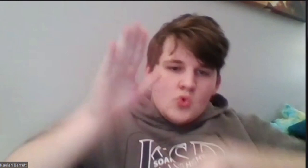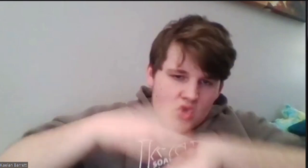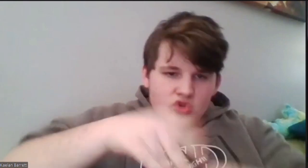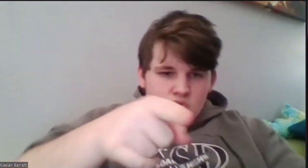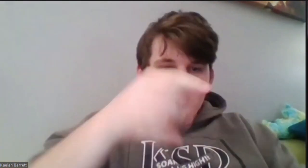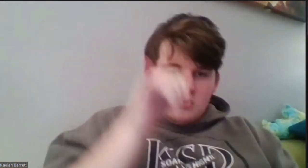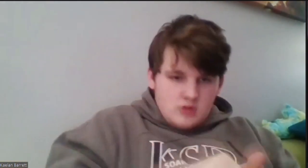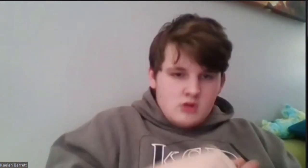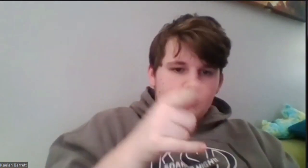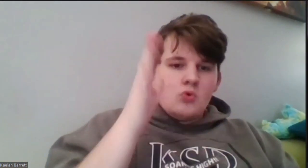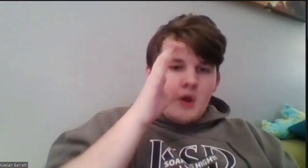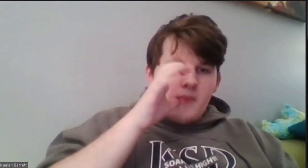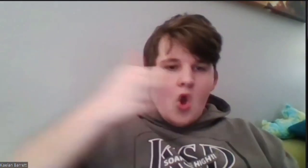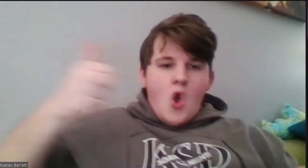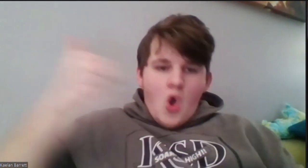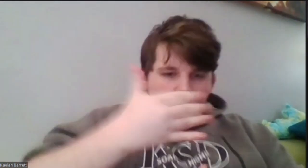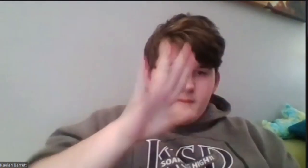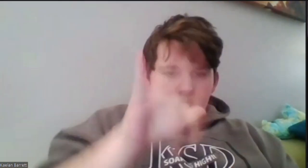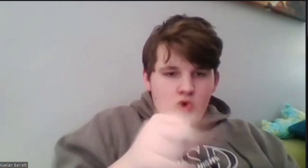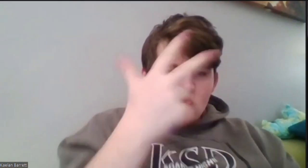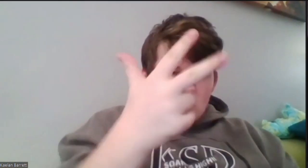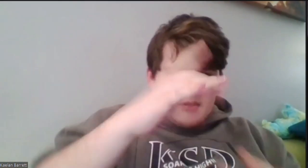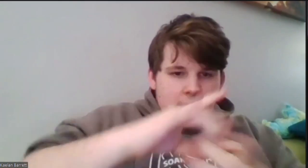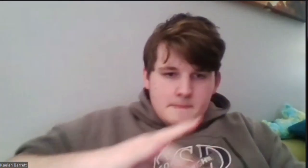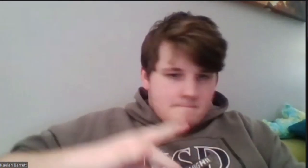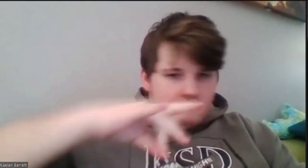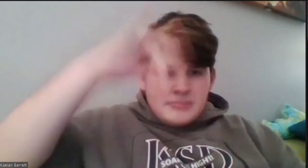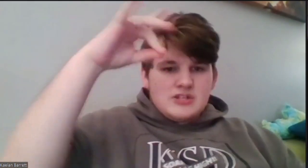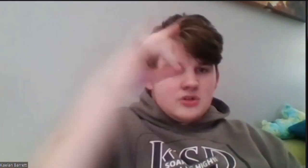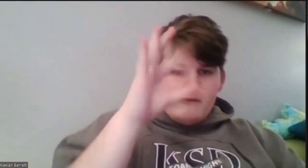I've come to warn you that you